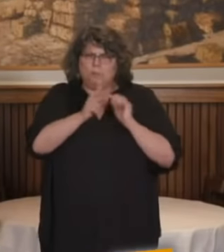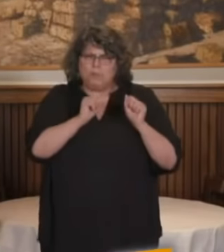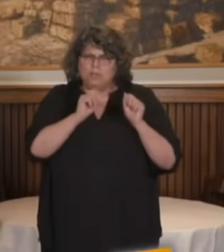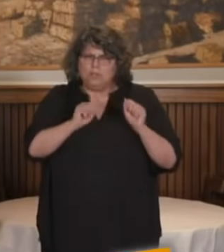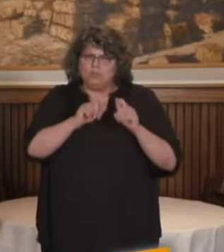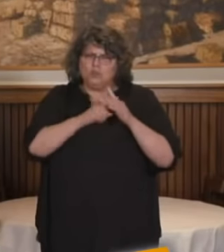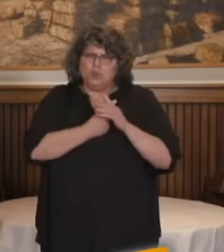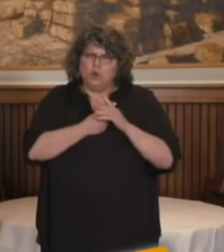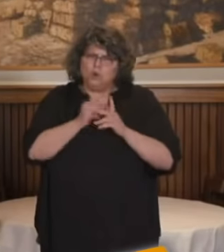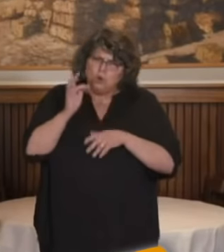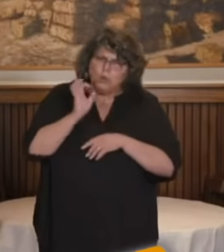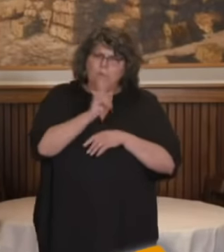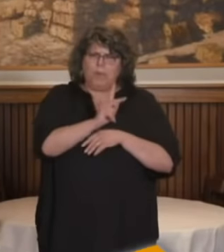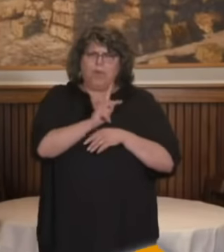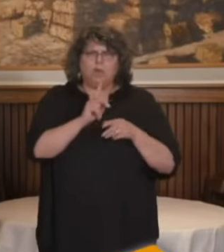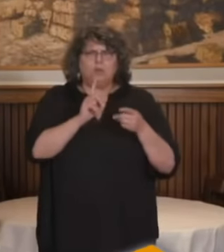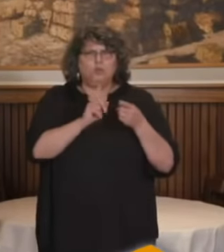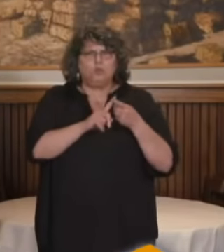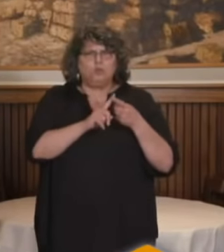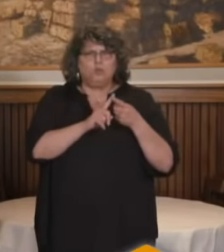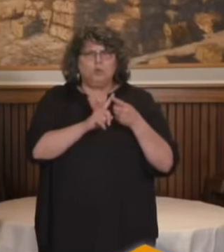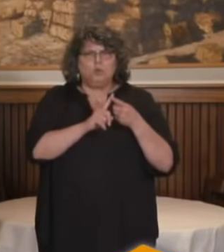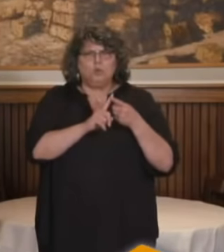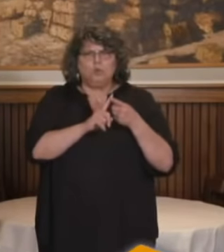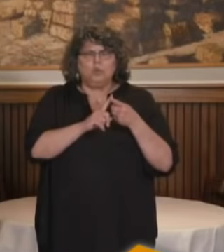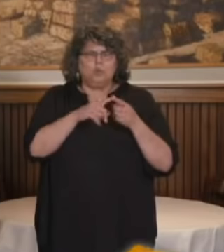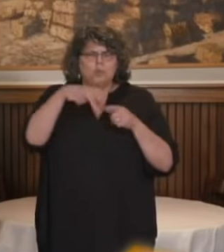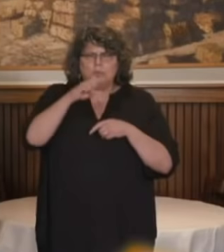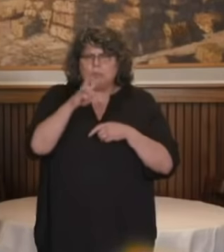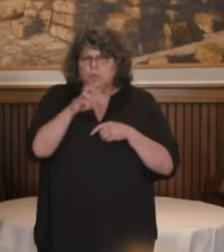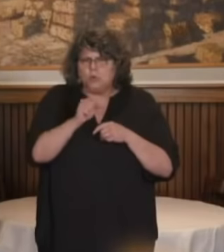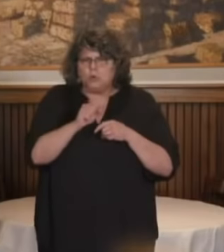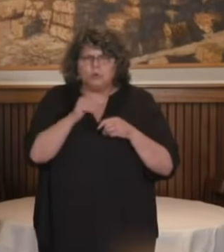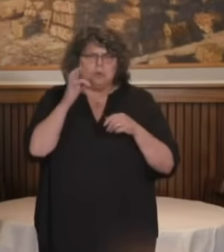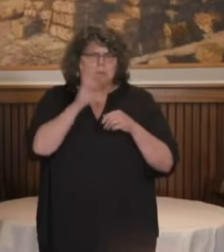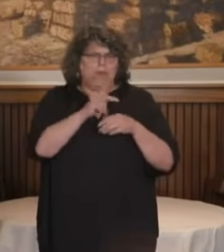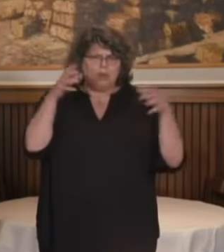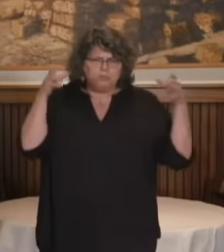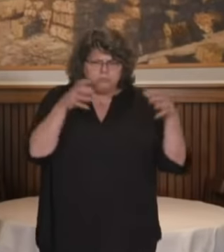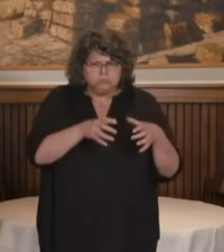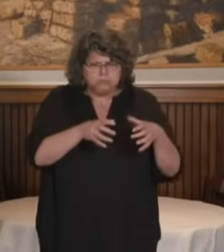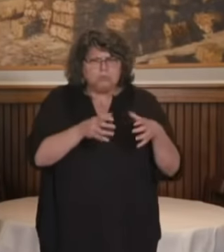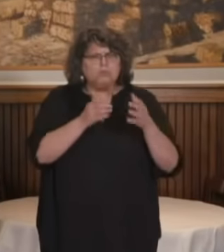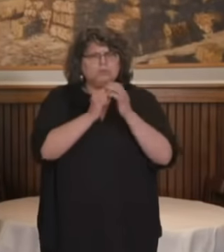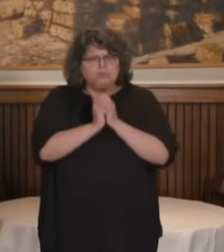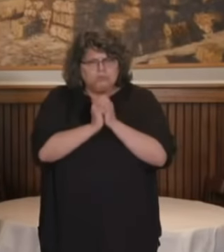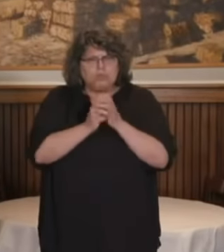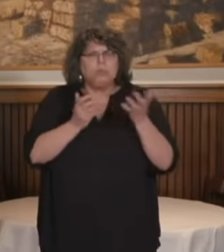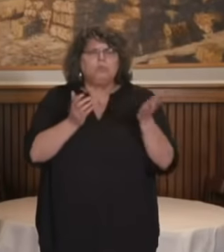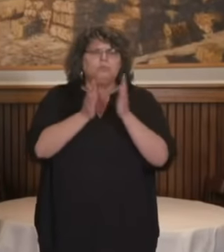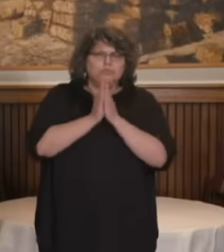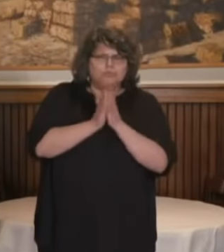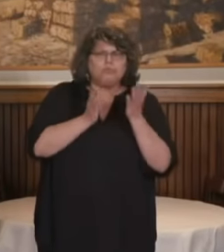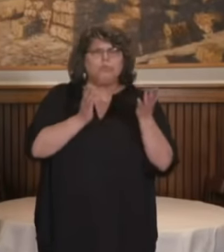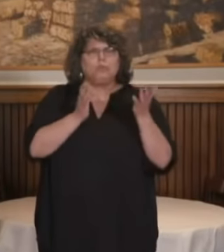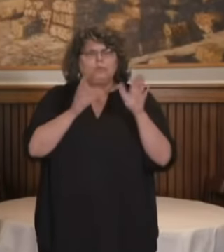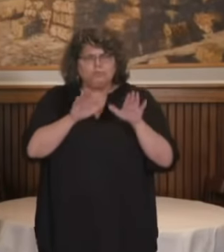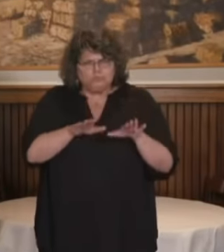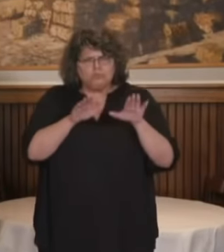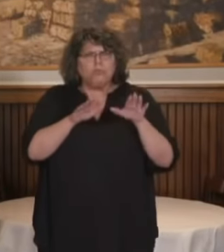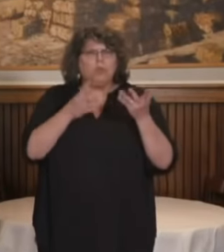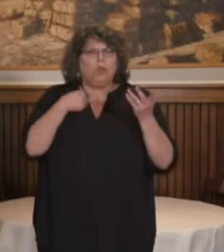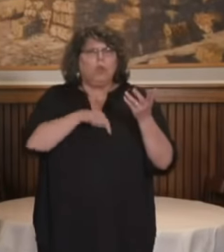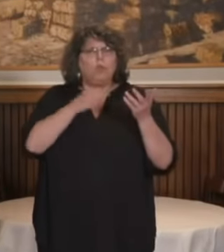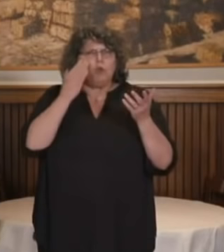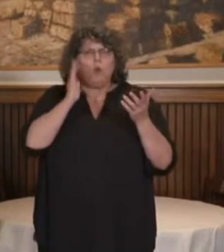start once again coming back to the pews, coming back together. We'll note that the order that we put out today will